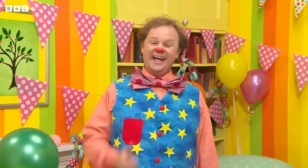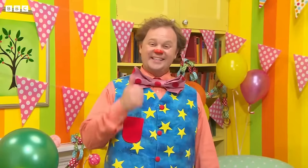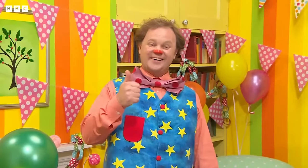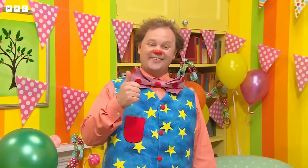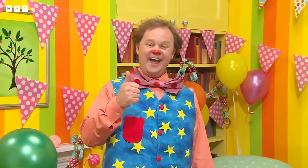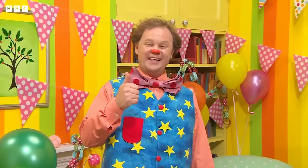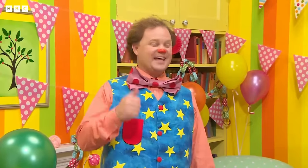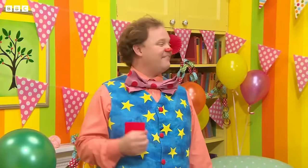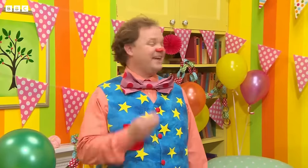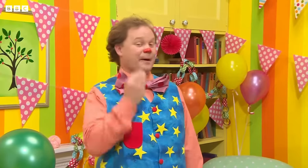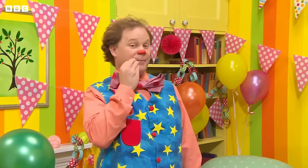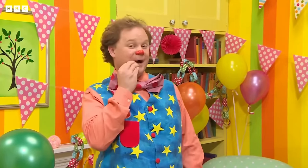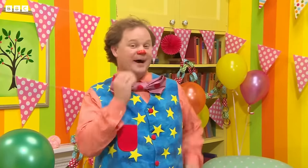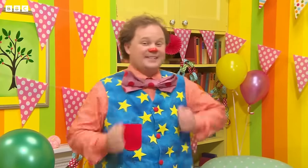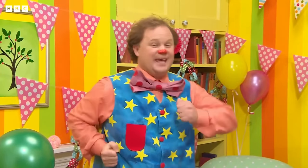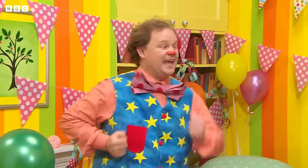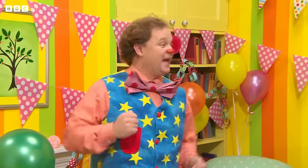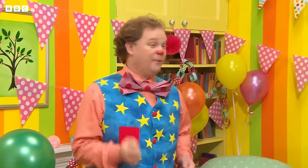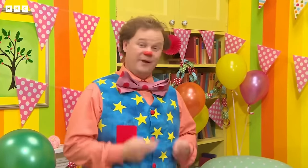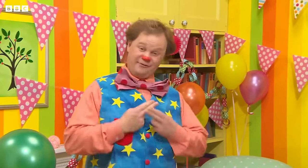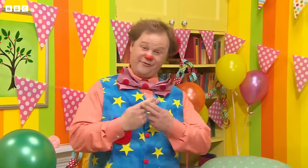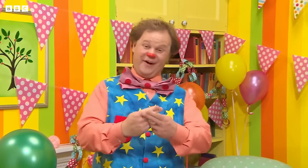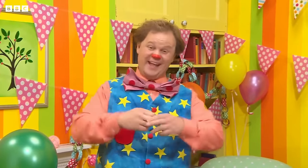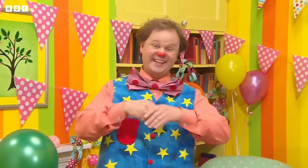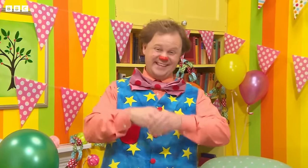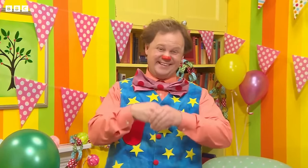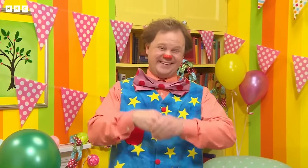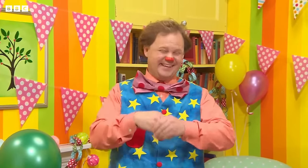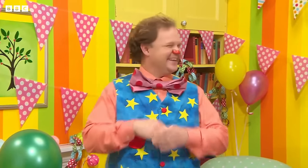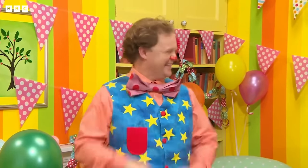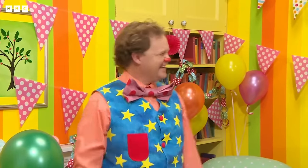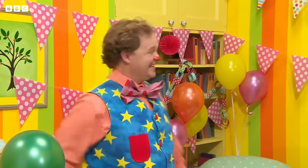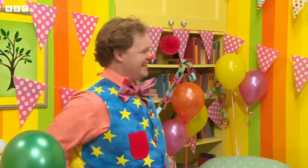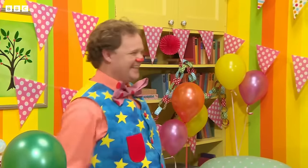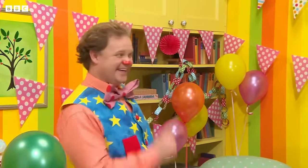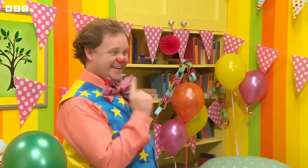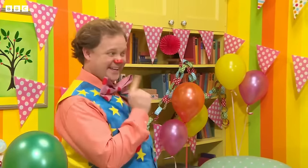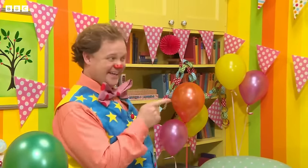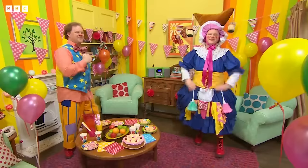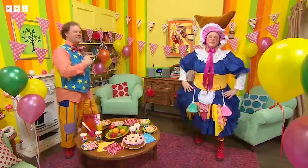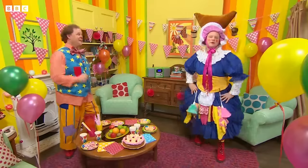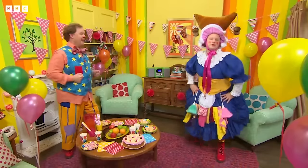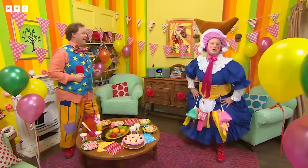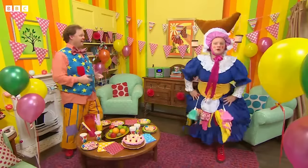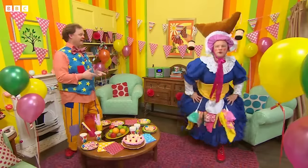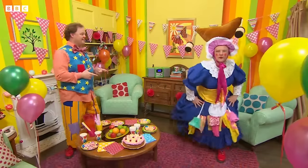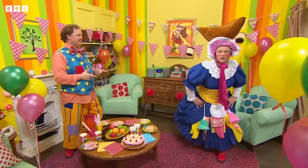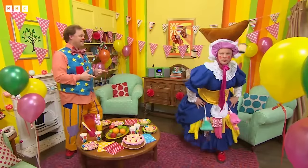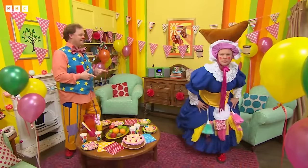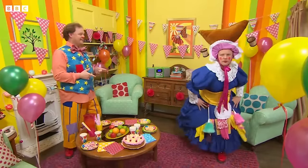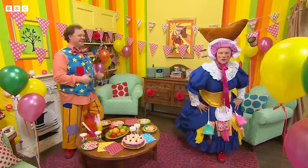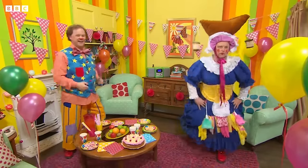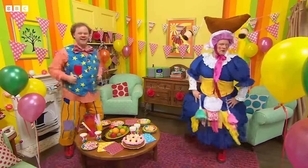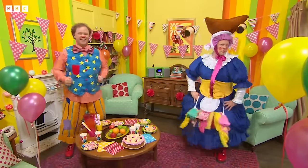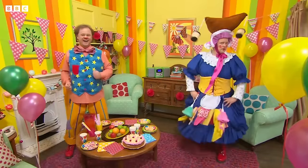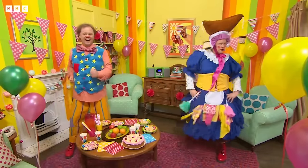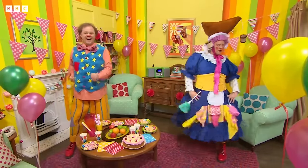It's great having a party with friends. Mr. Tumble, could you show us the sign for friends, please?